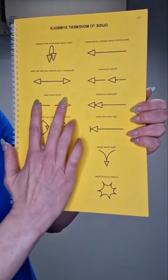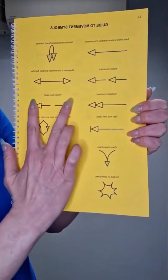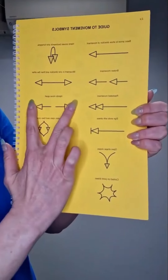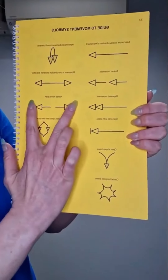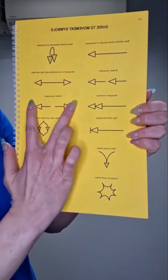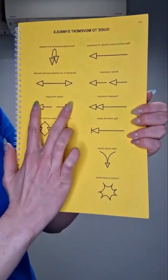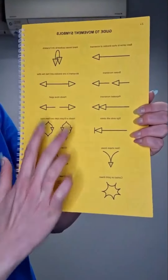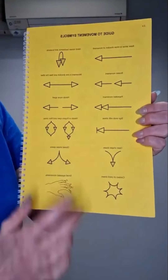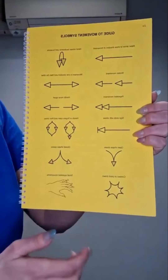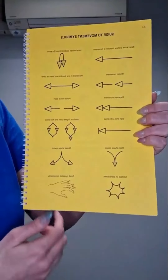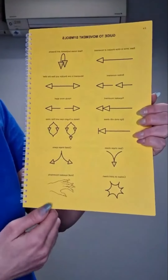split apart like this.